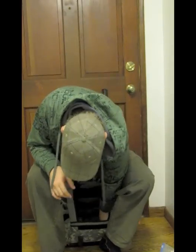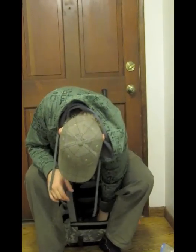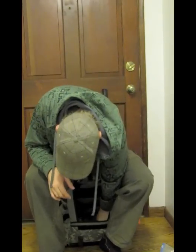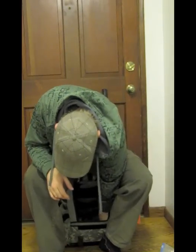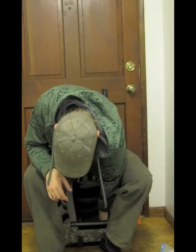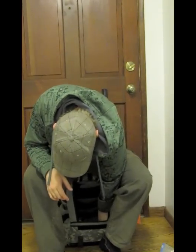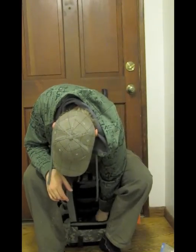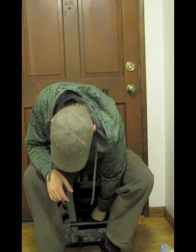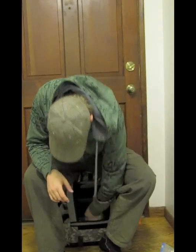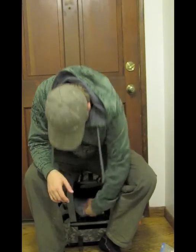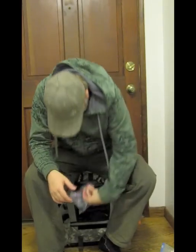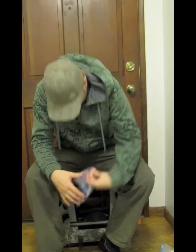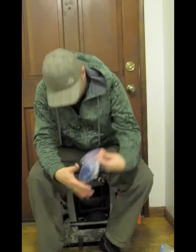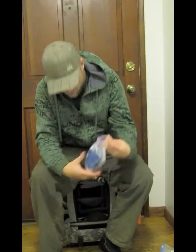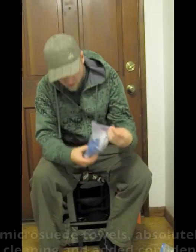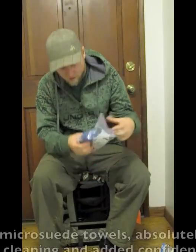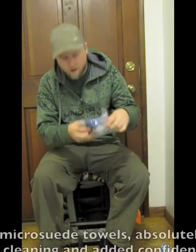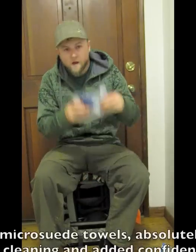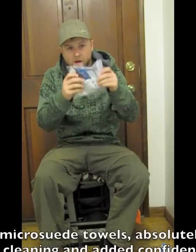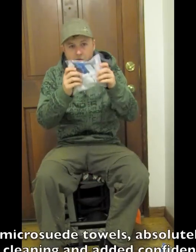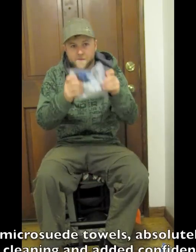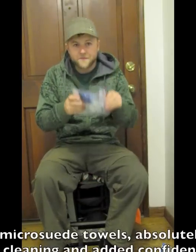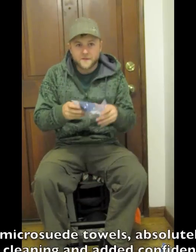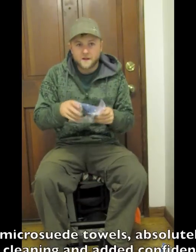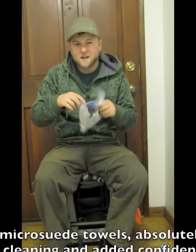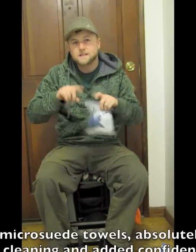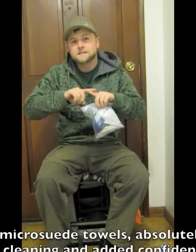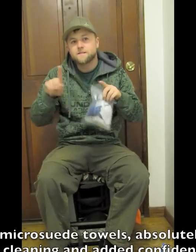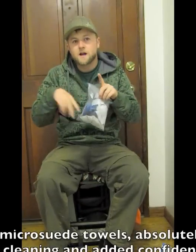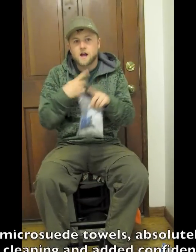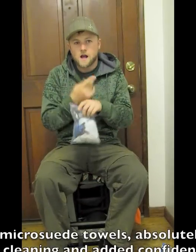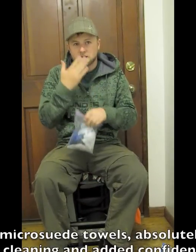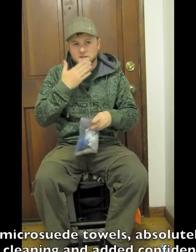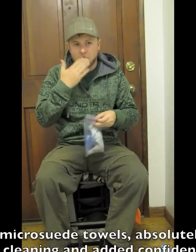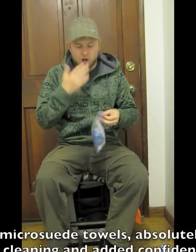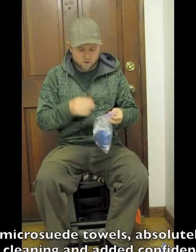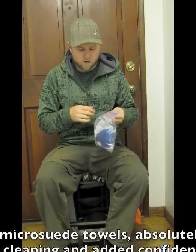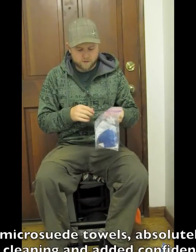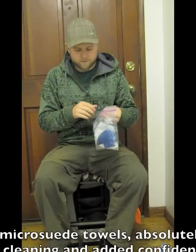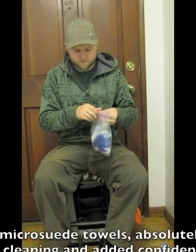girlfriend, not your girl. I don't wanna see you coming.